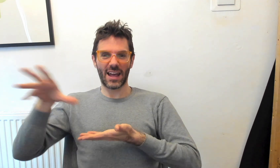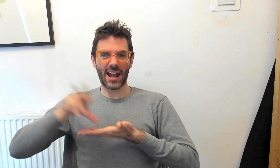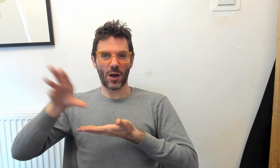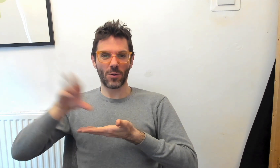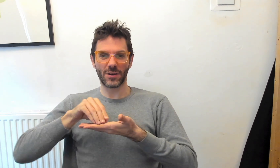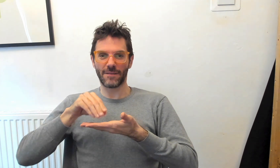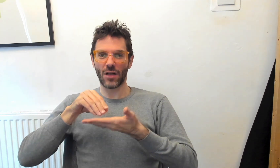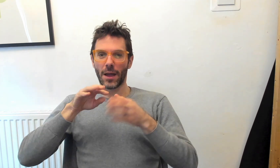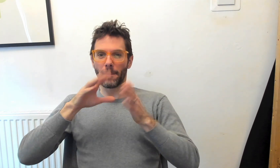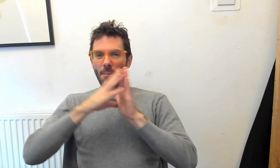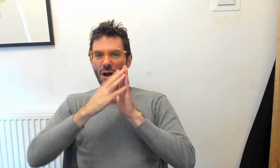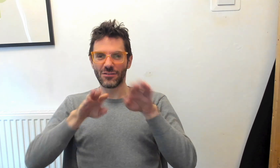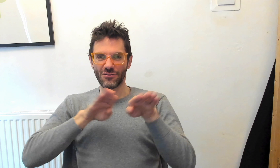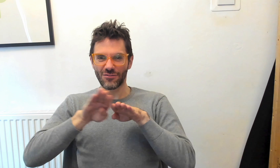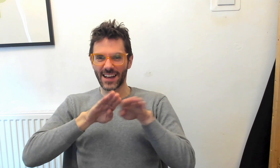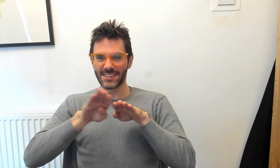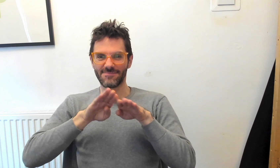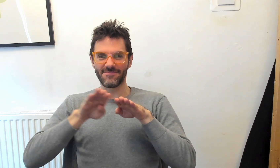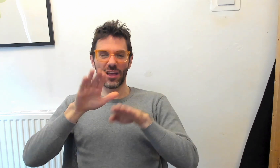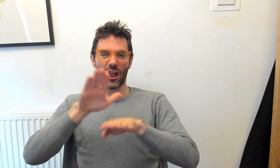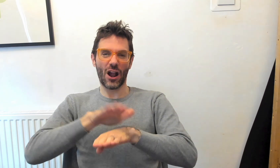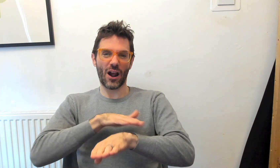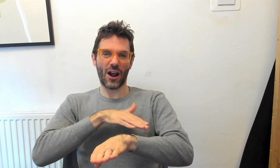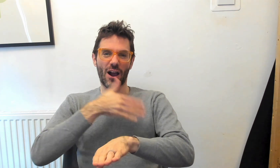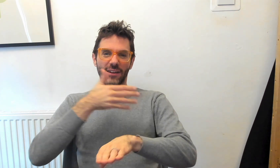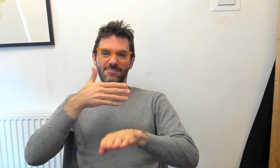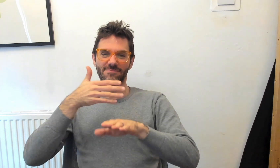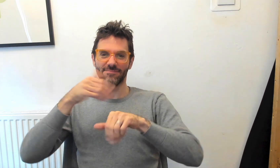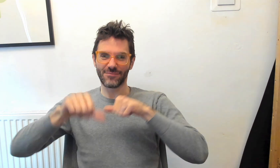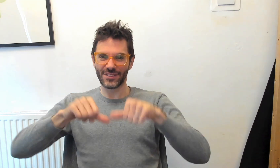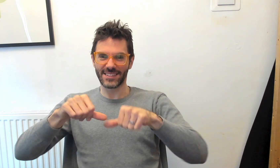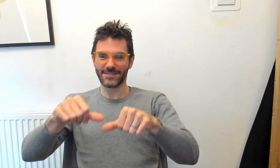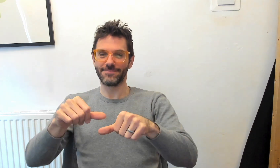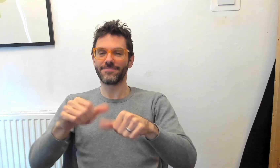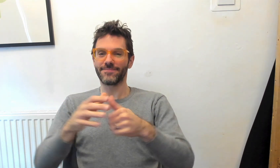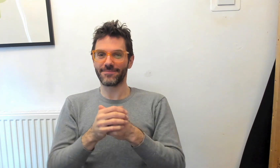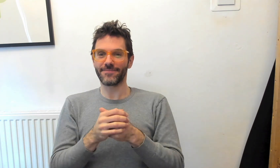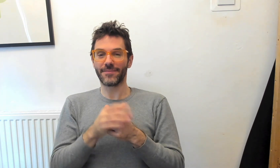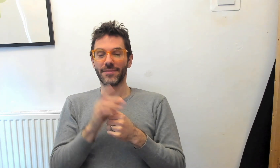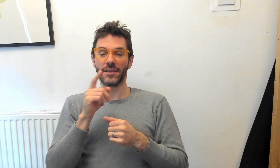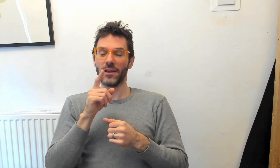where you would download for model training or longer processes.